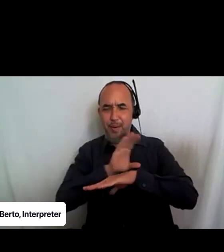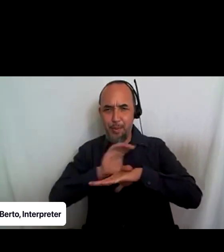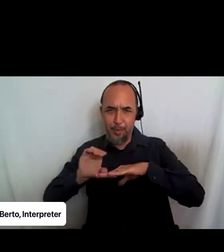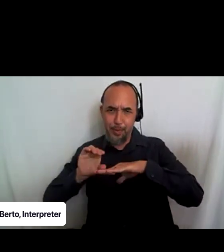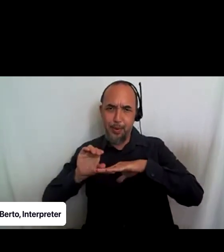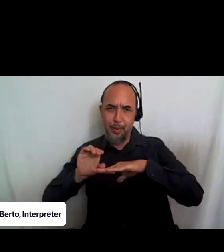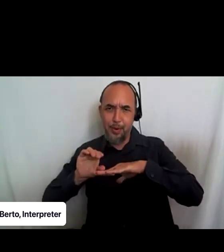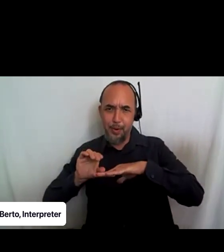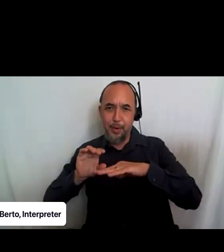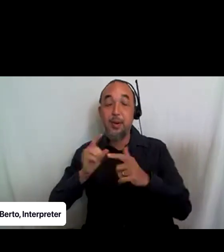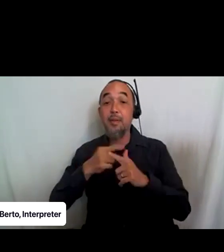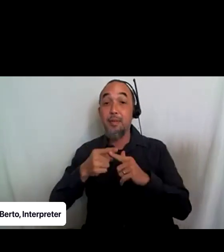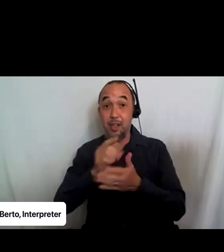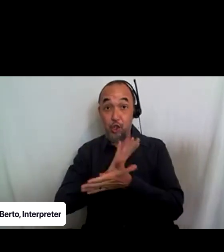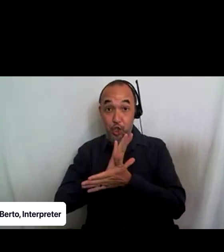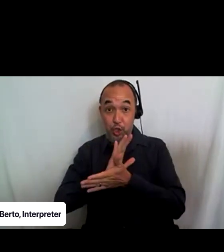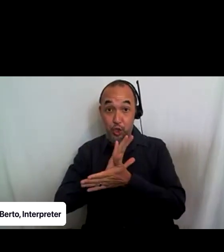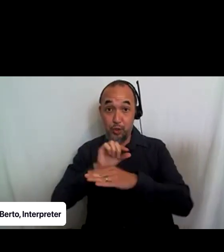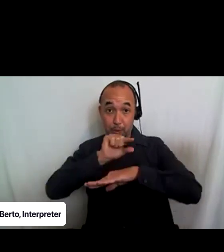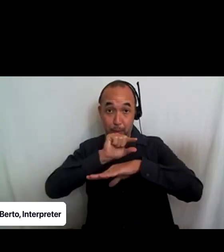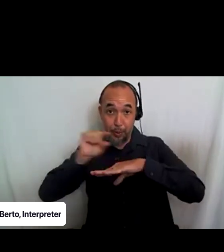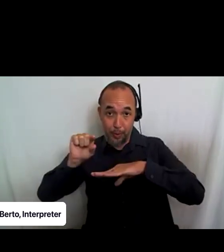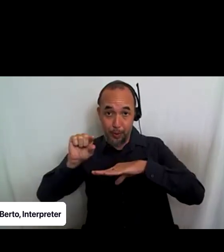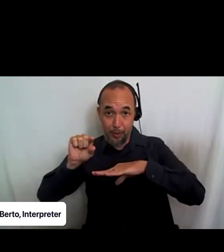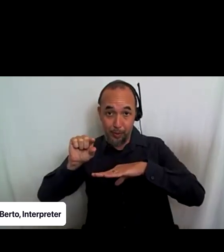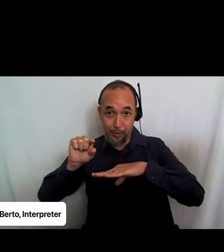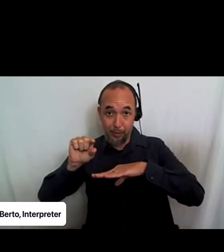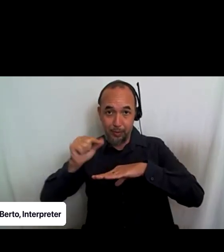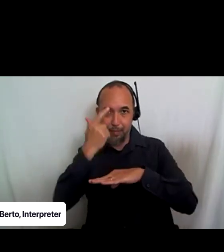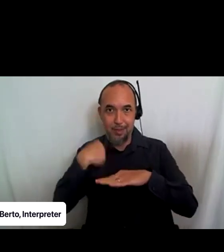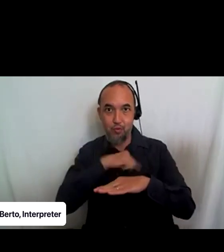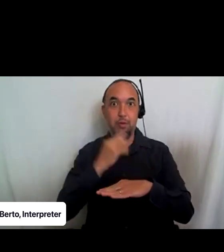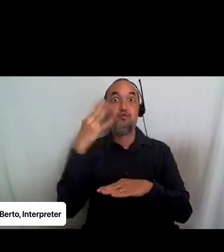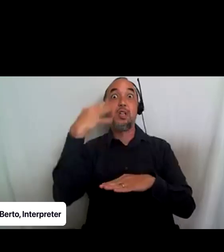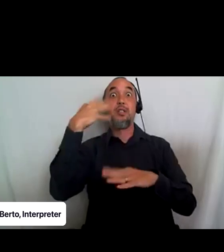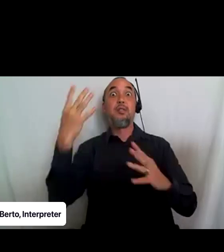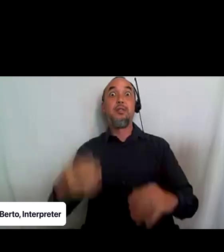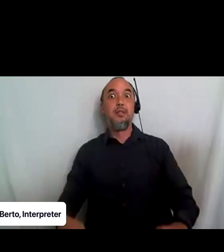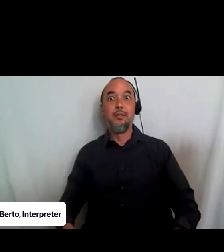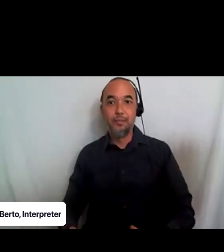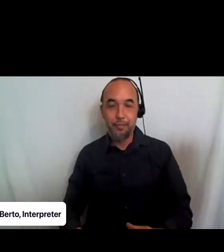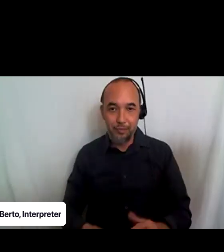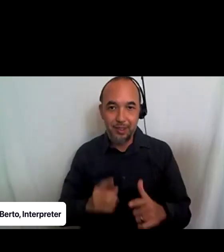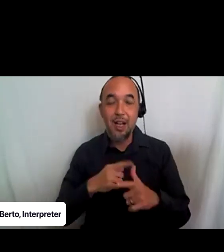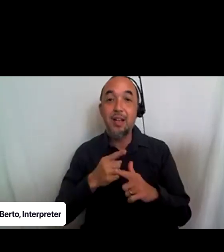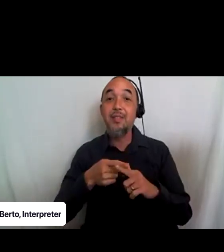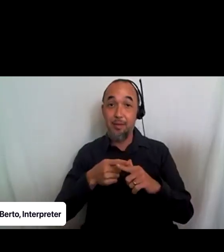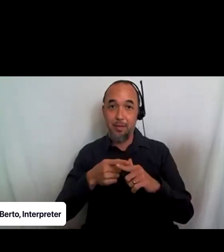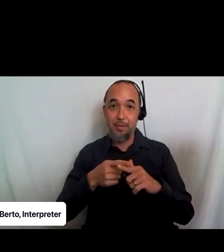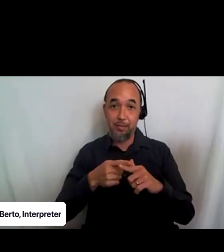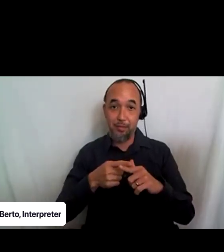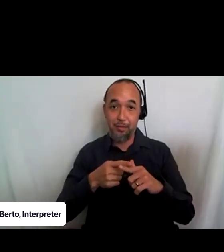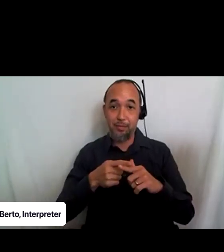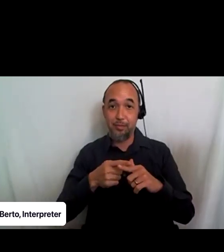And then we're gonna add the rest of the cheese on top of that half because we're lunatics. And then we're gonna cover the rest of that with the rest of